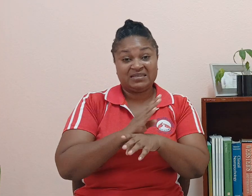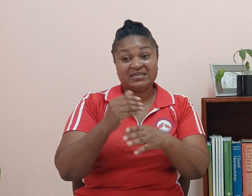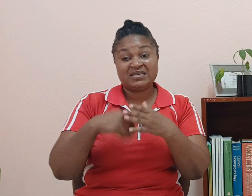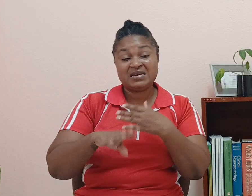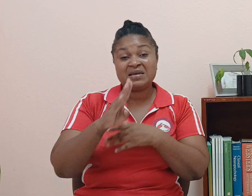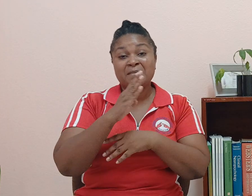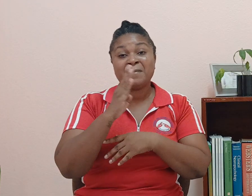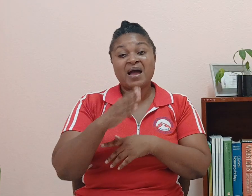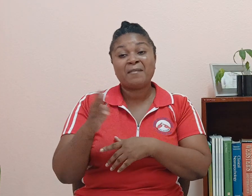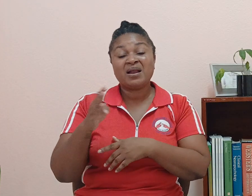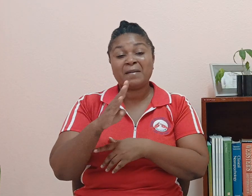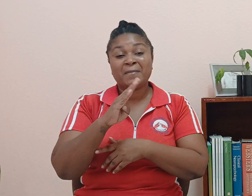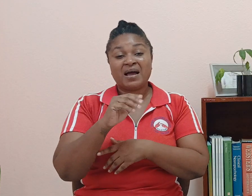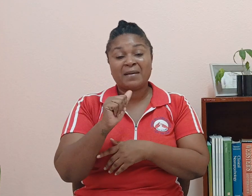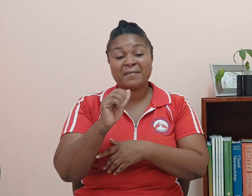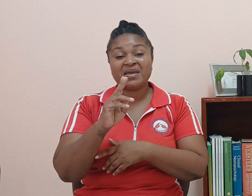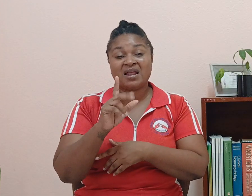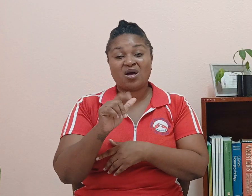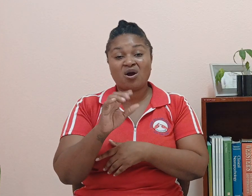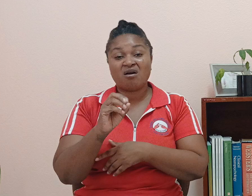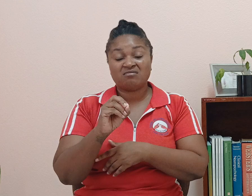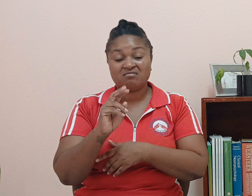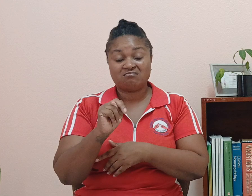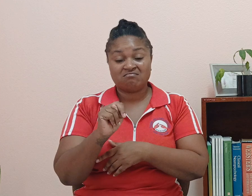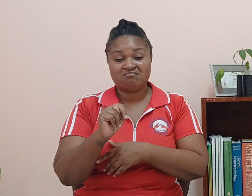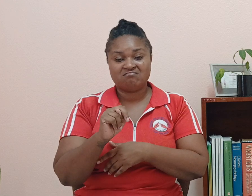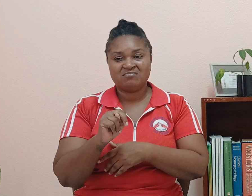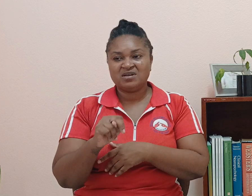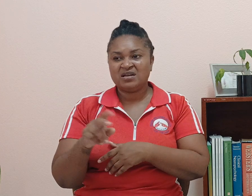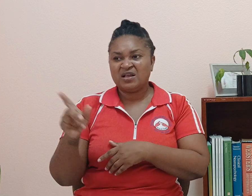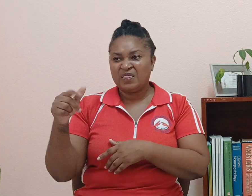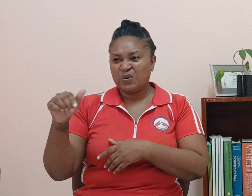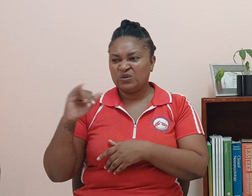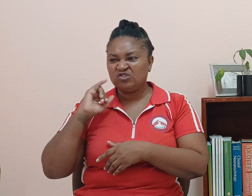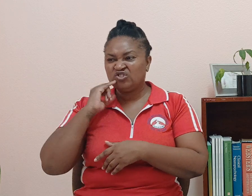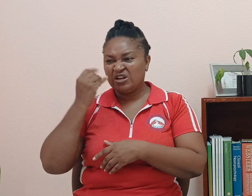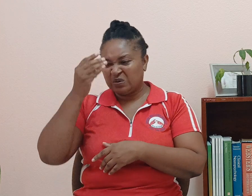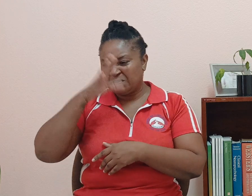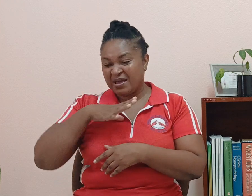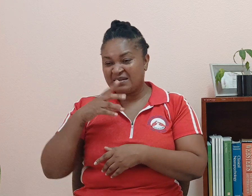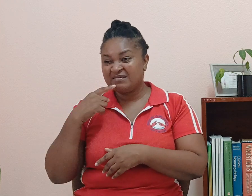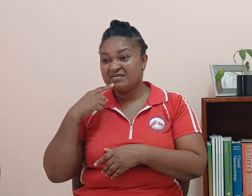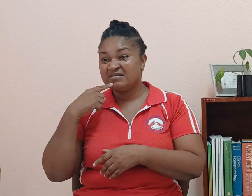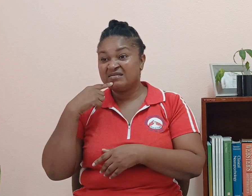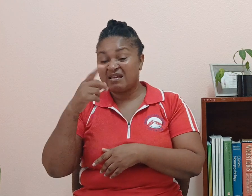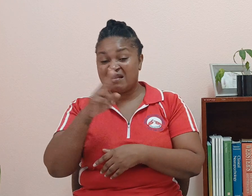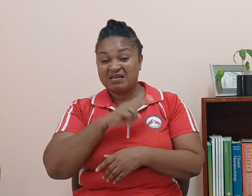They told the king that Shadrach, Meshach, and